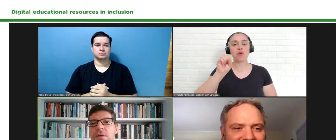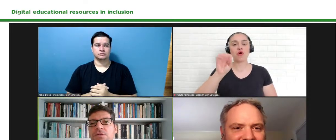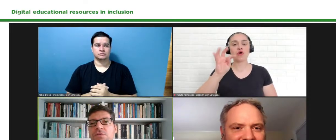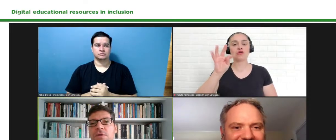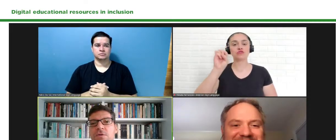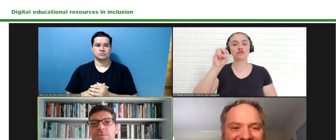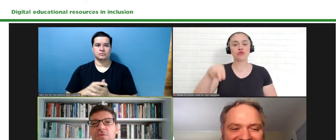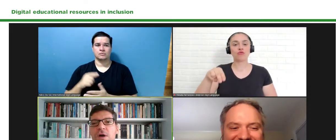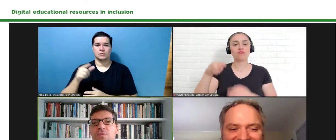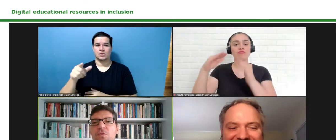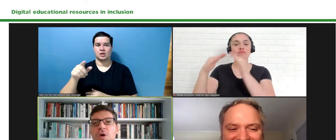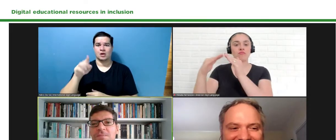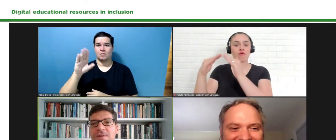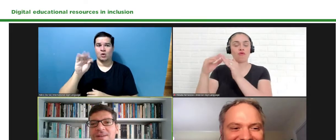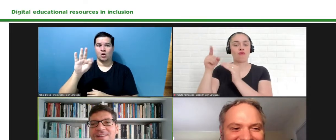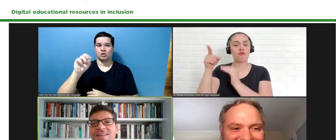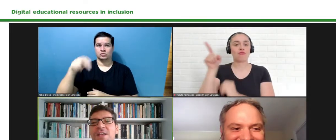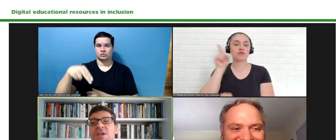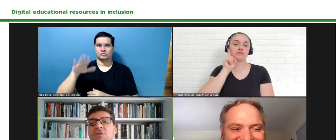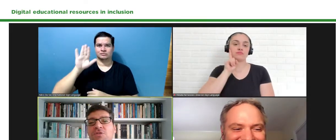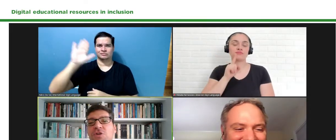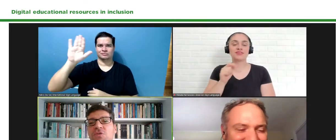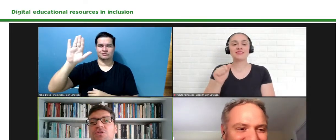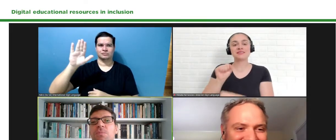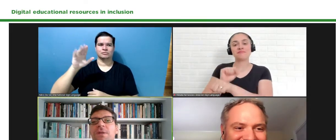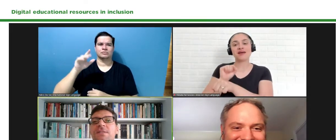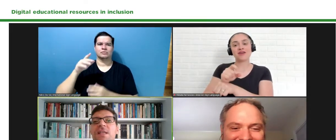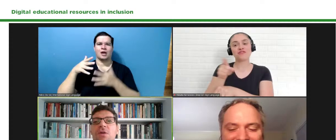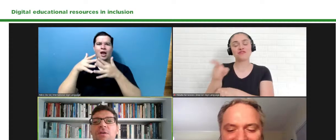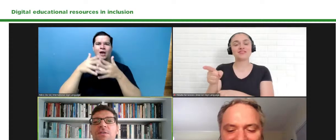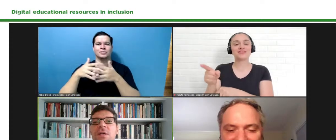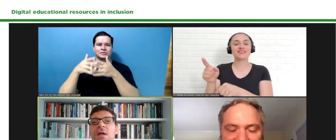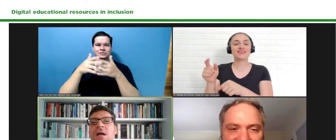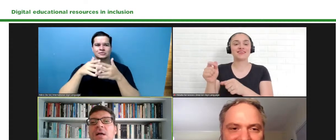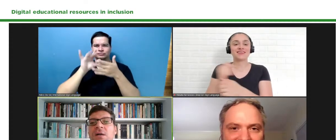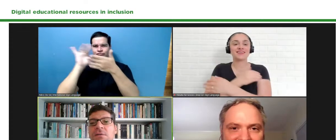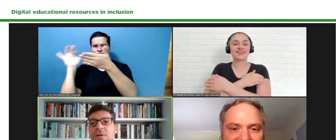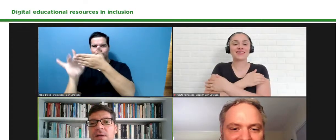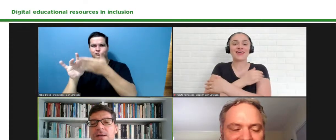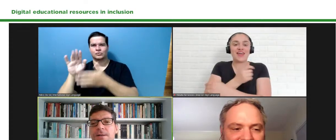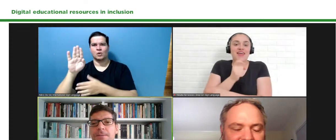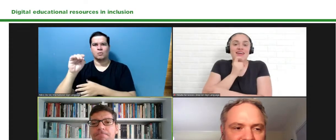snowing, so I hope you are warm. Could you please tell us?